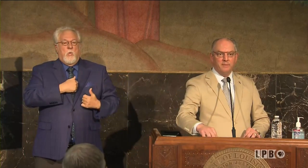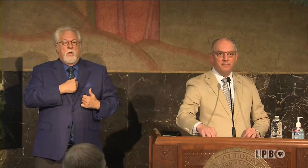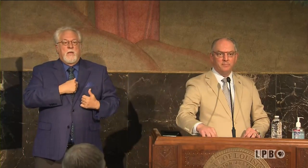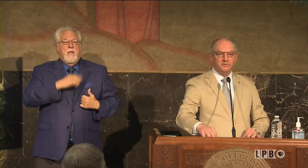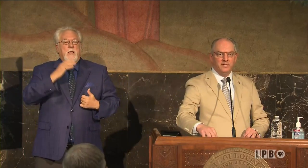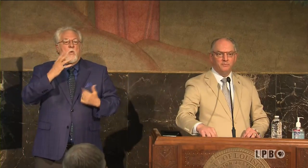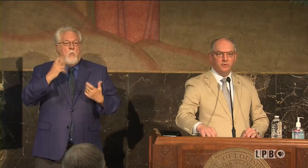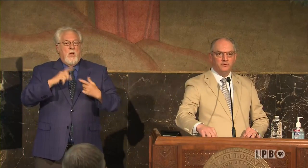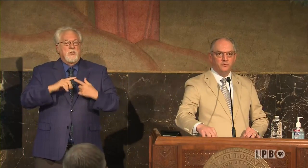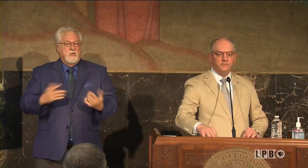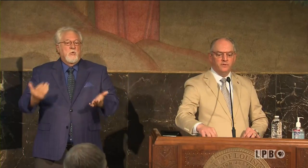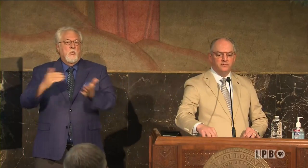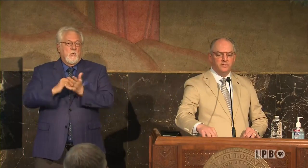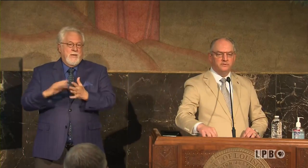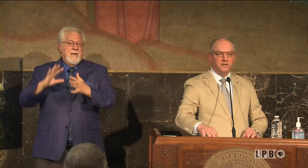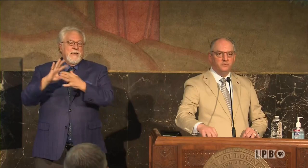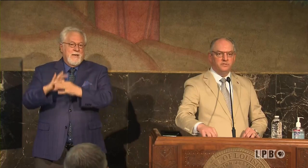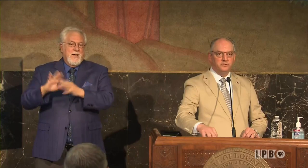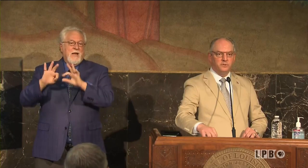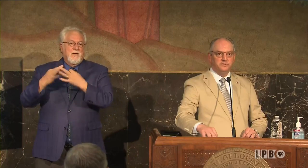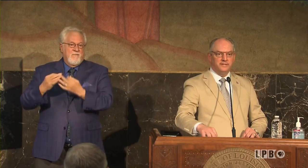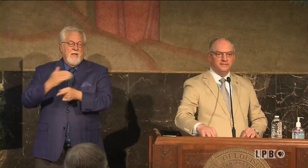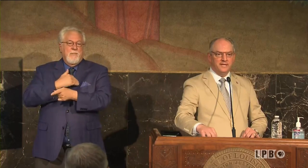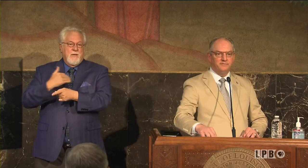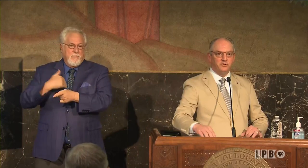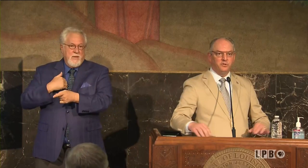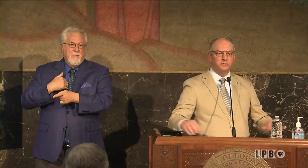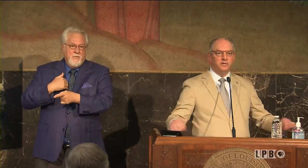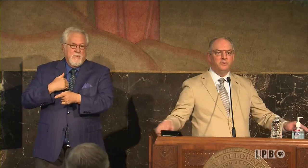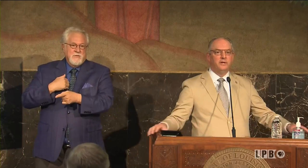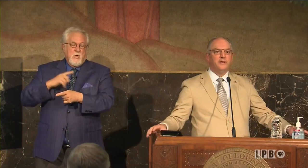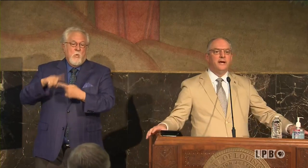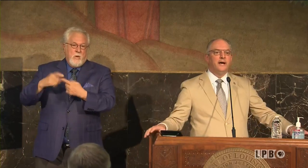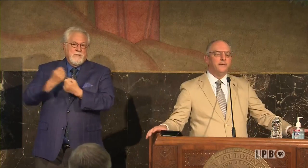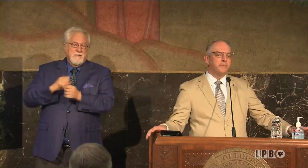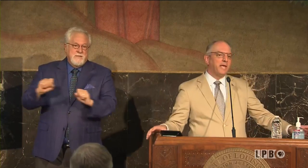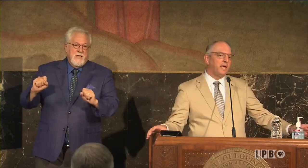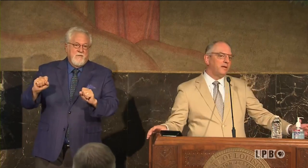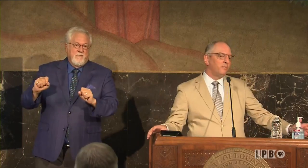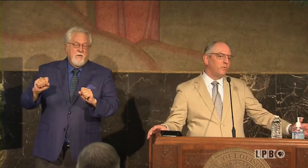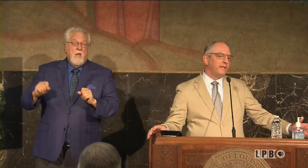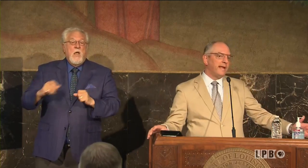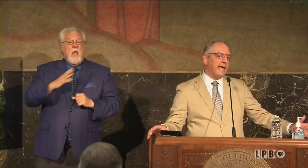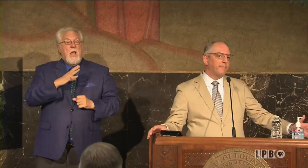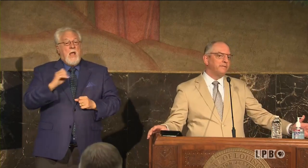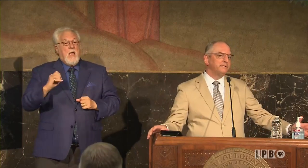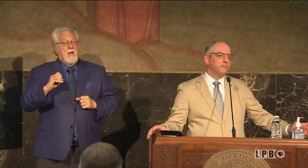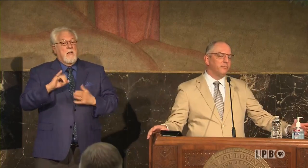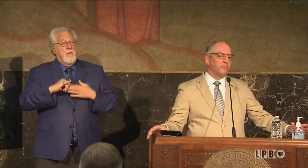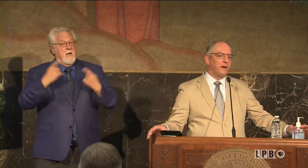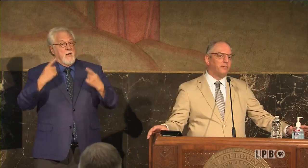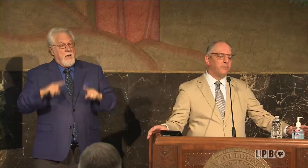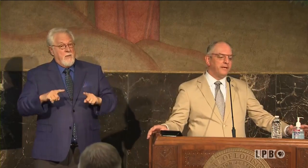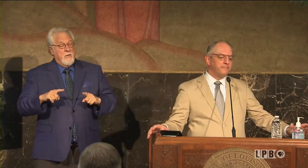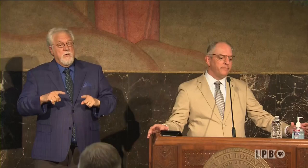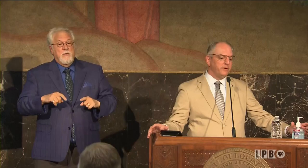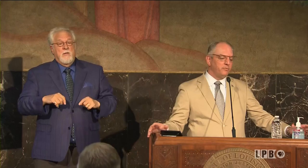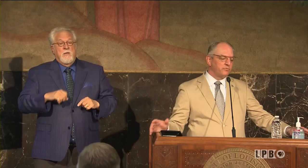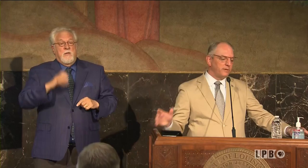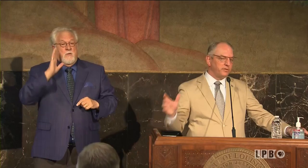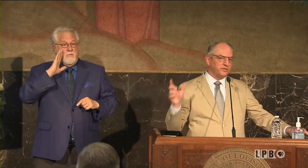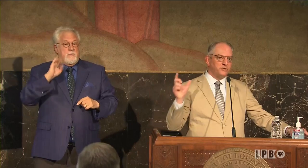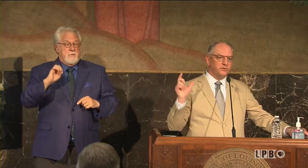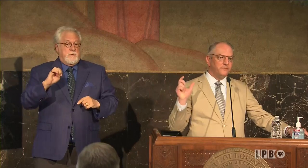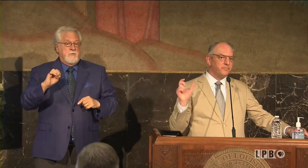want to reconnect family members, loved ones with folks in nursing homes as soon as it is safe to do so. And when that happens, it will probably